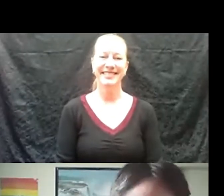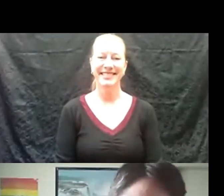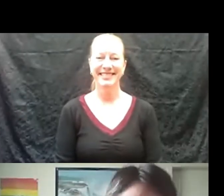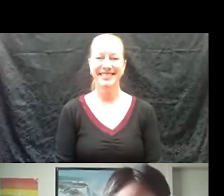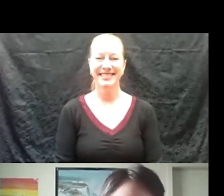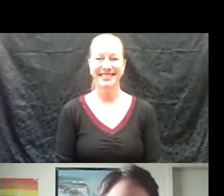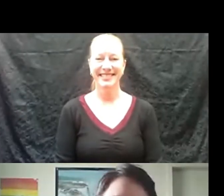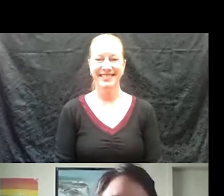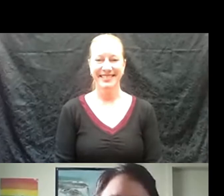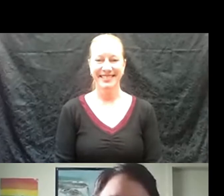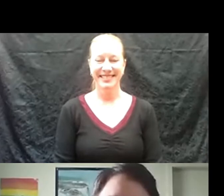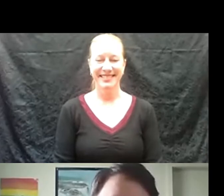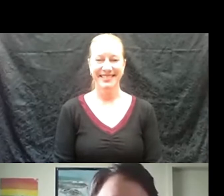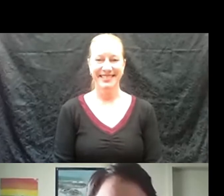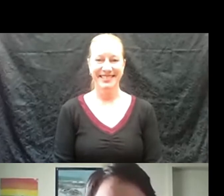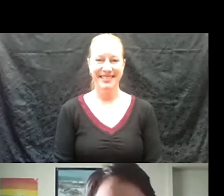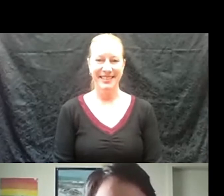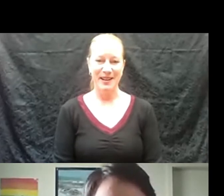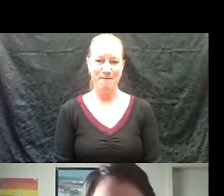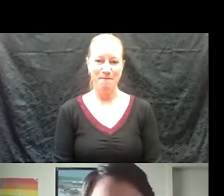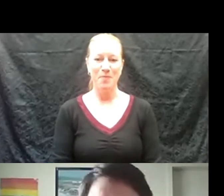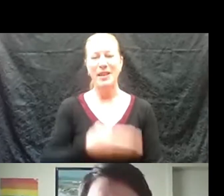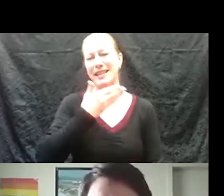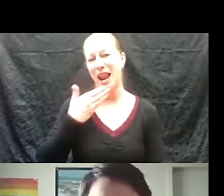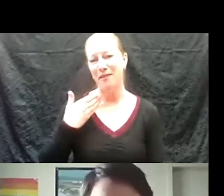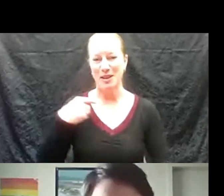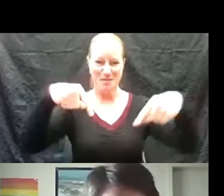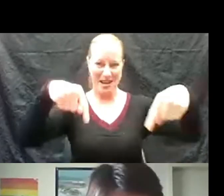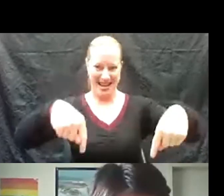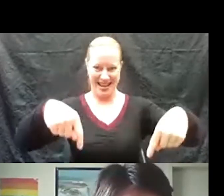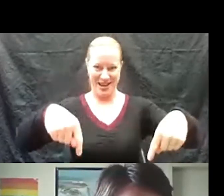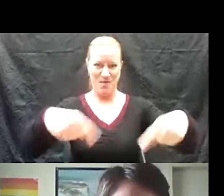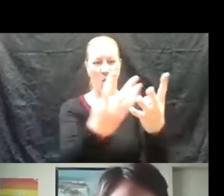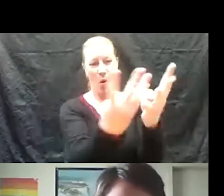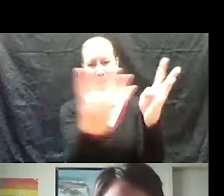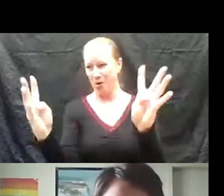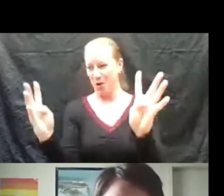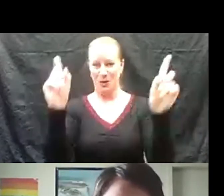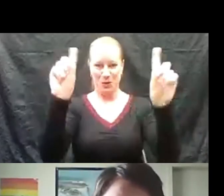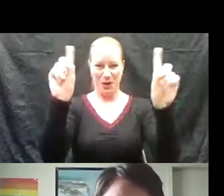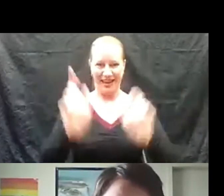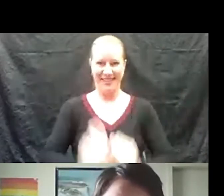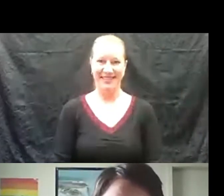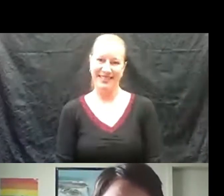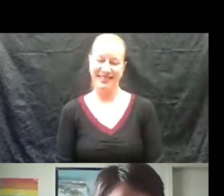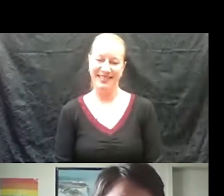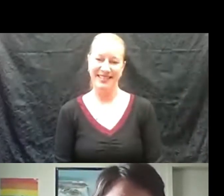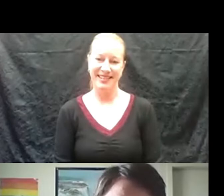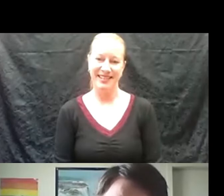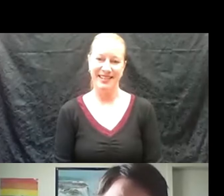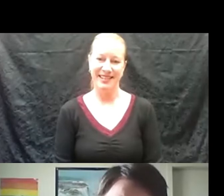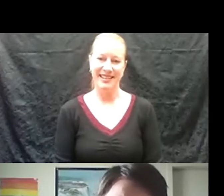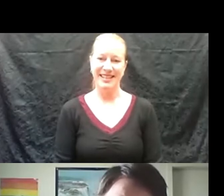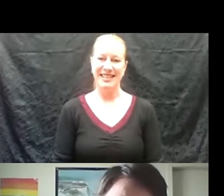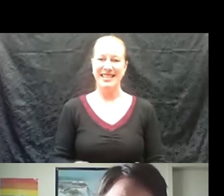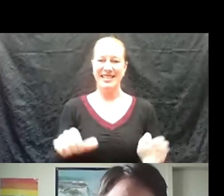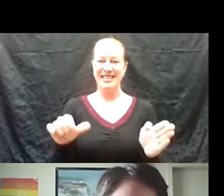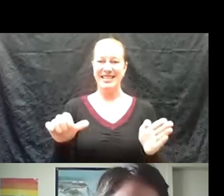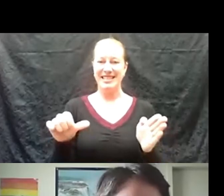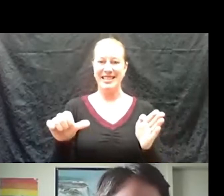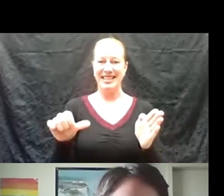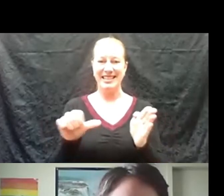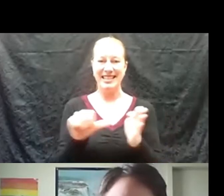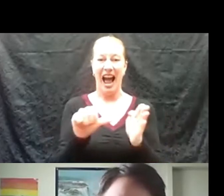Hey! It's lovely to be here with you all today. It's hard to go after Dr.